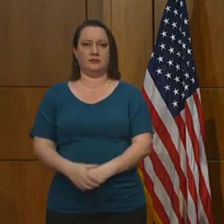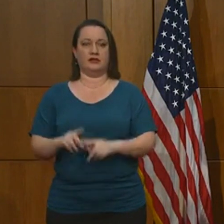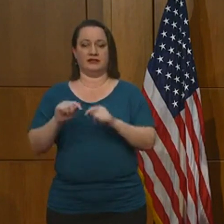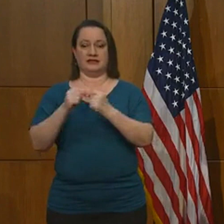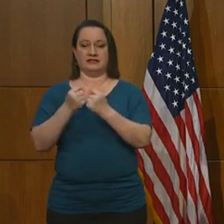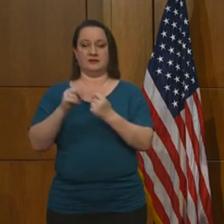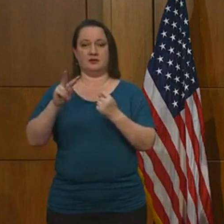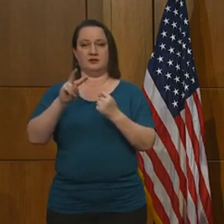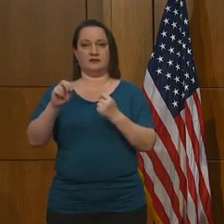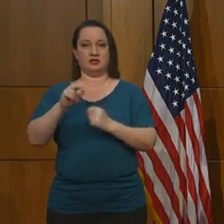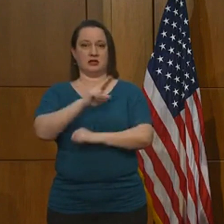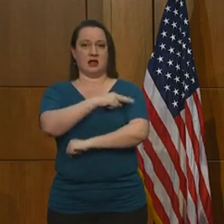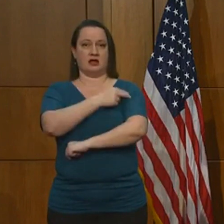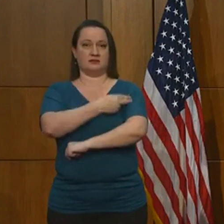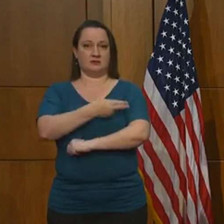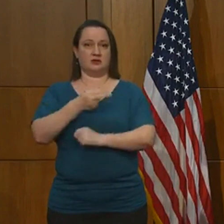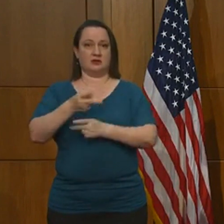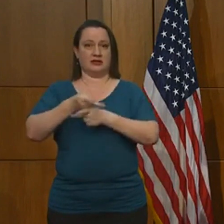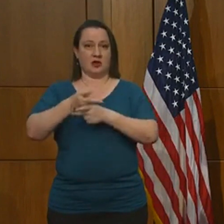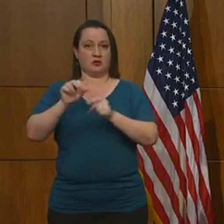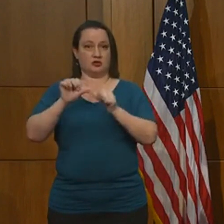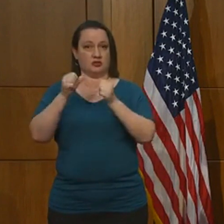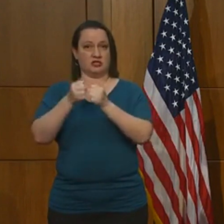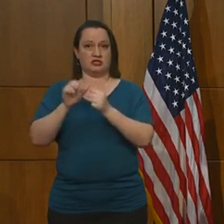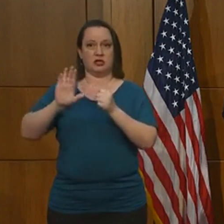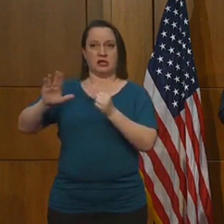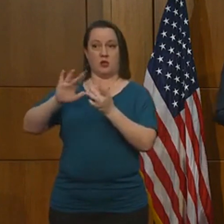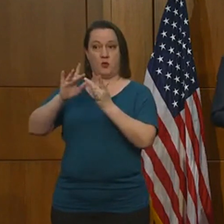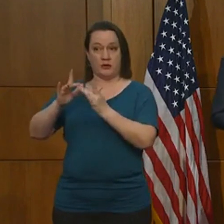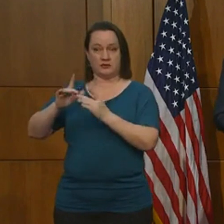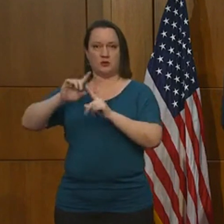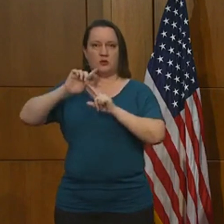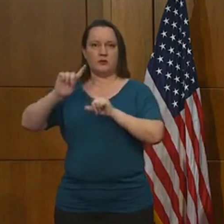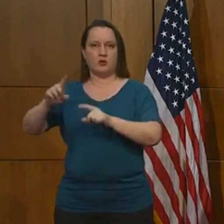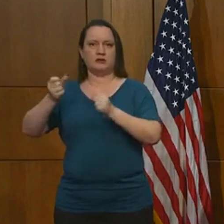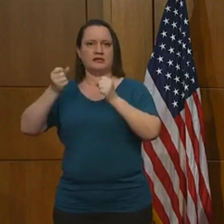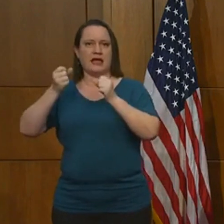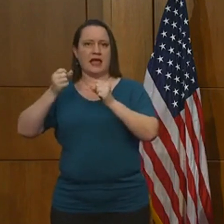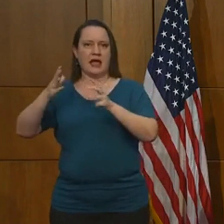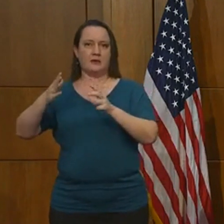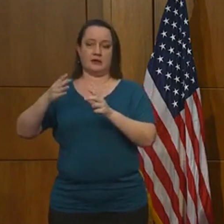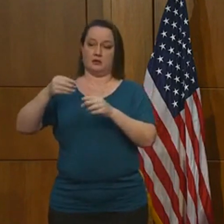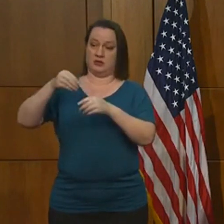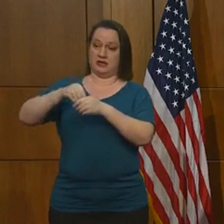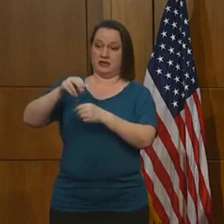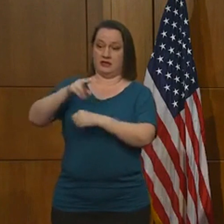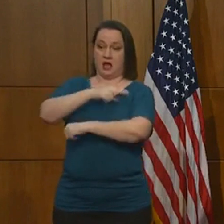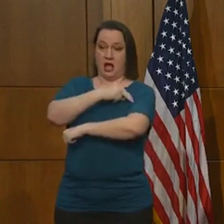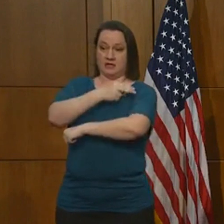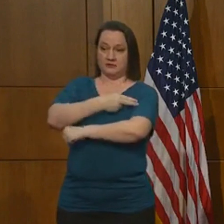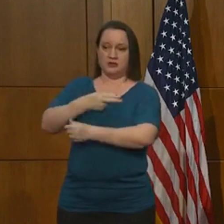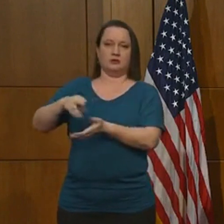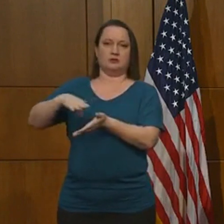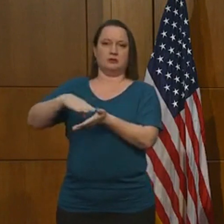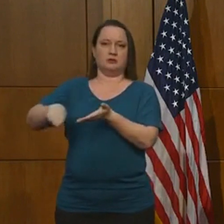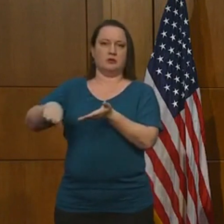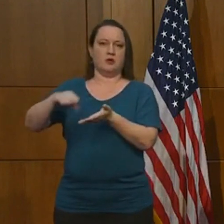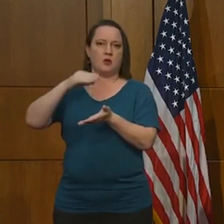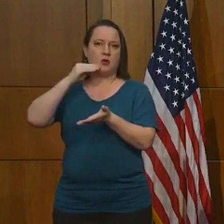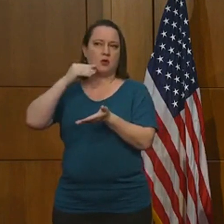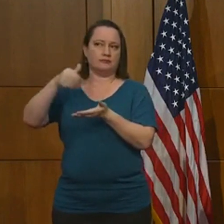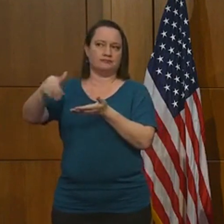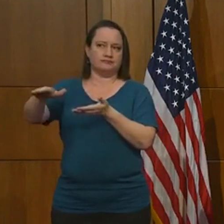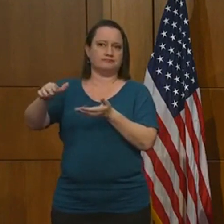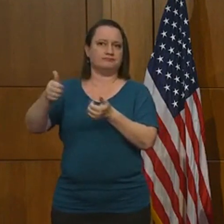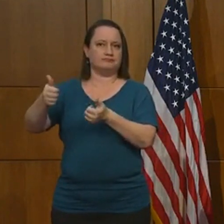Hospital and Healthcare Association, on their website, they do report those that have been discharged and those that are there. And the governor showed the data that we have